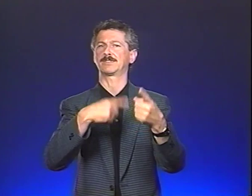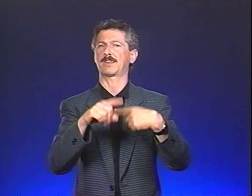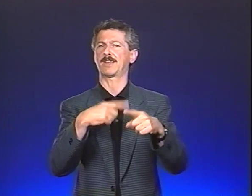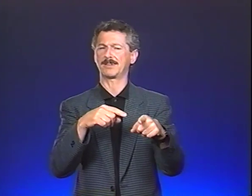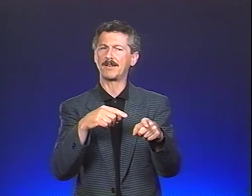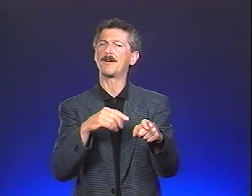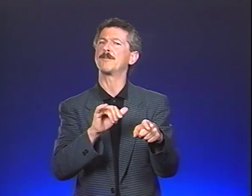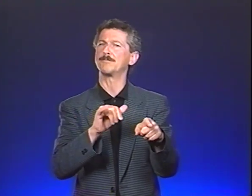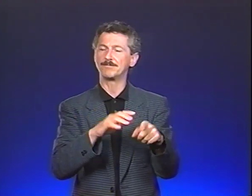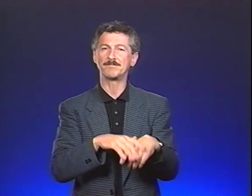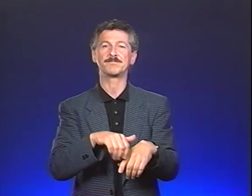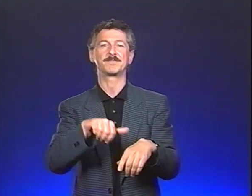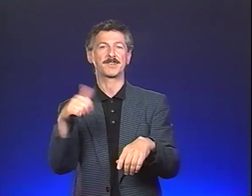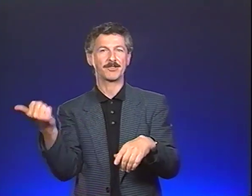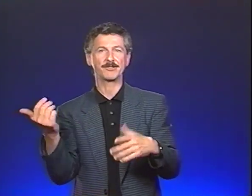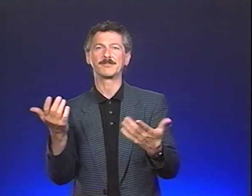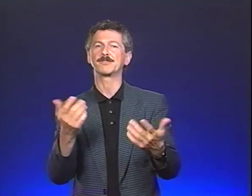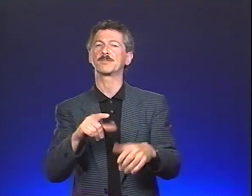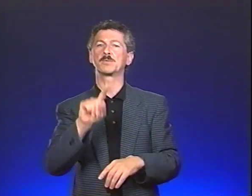age are considered to be two morphemes.